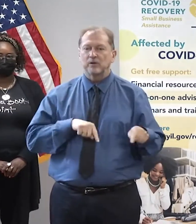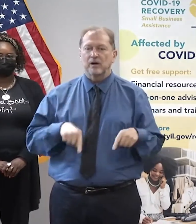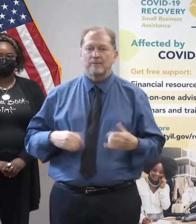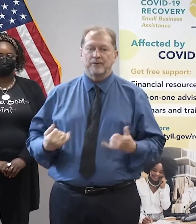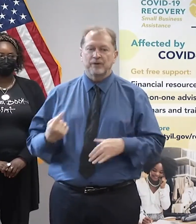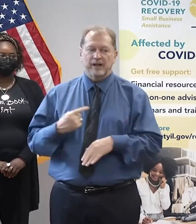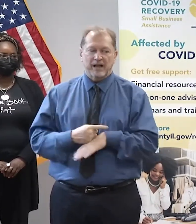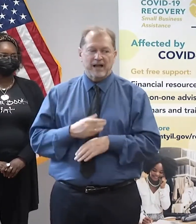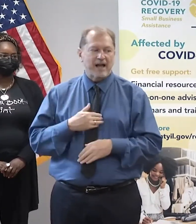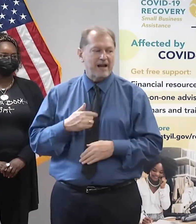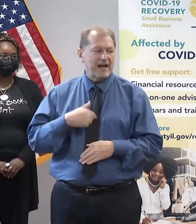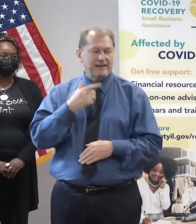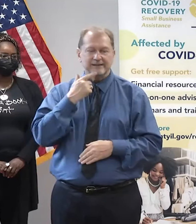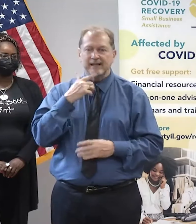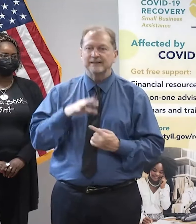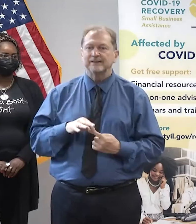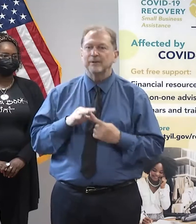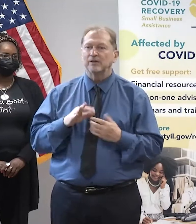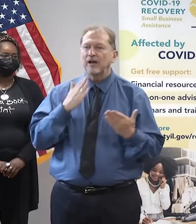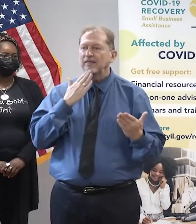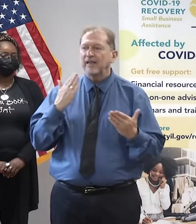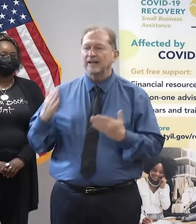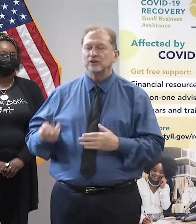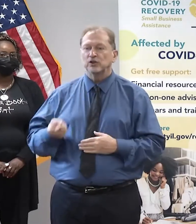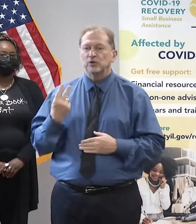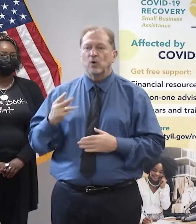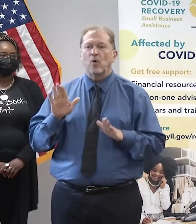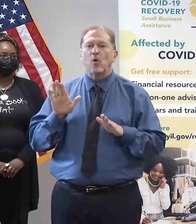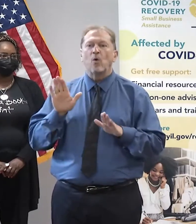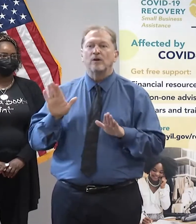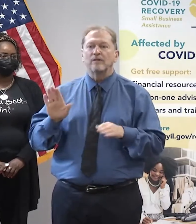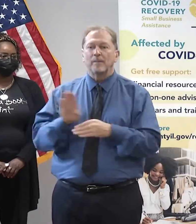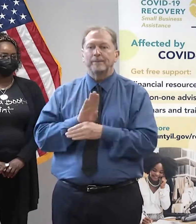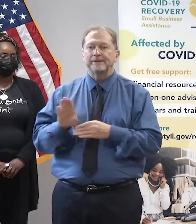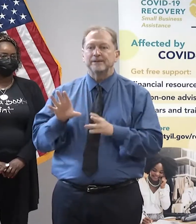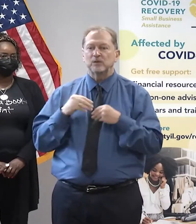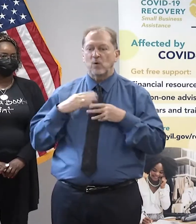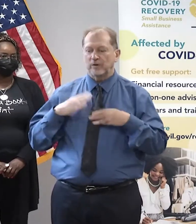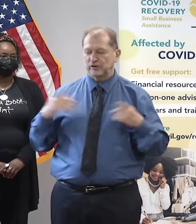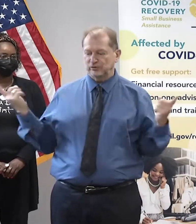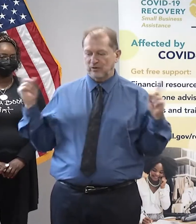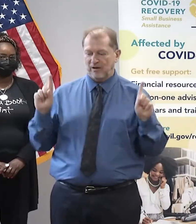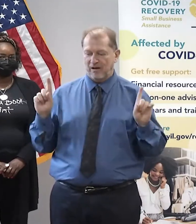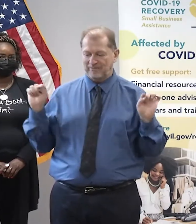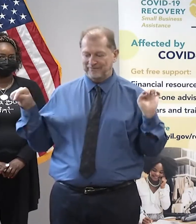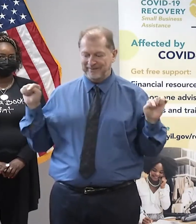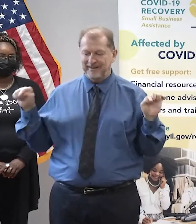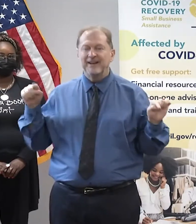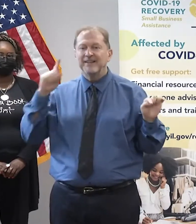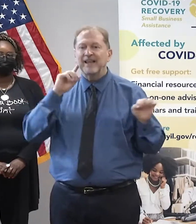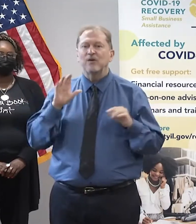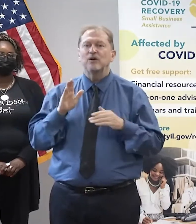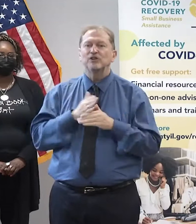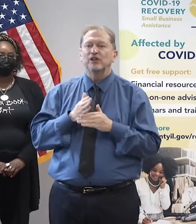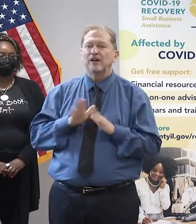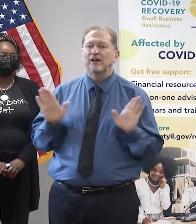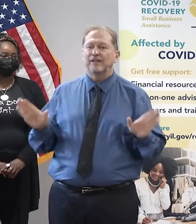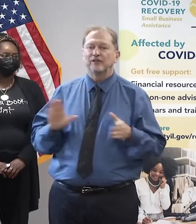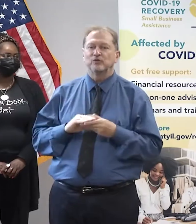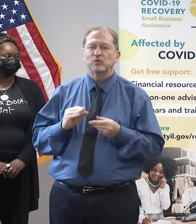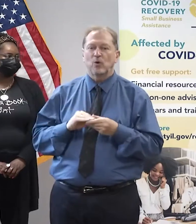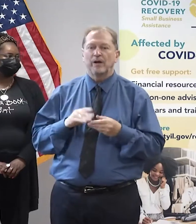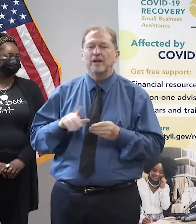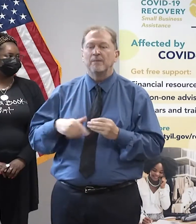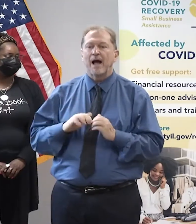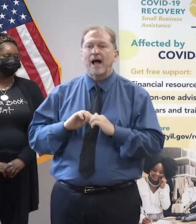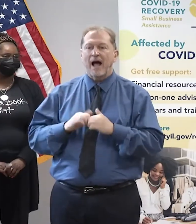And a special thanks to the two incredible business owners that will come next for sharing your story and for serving as an